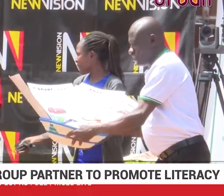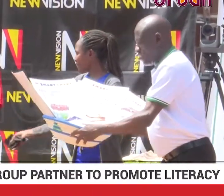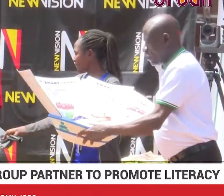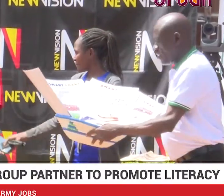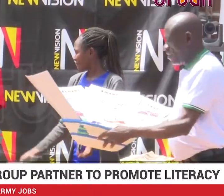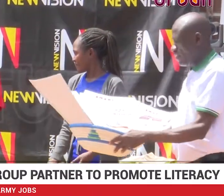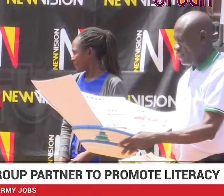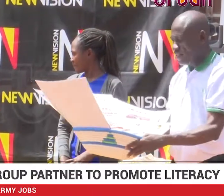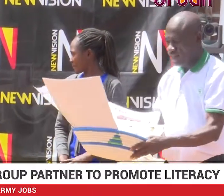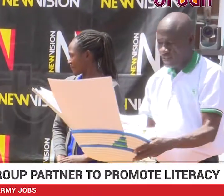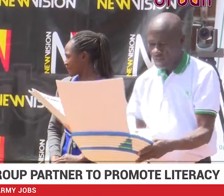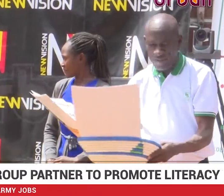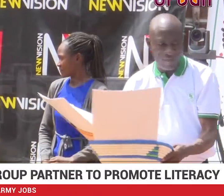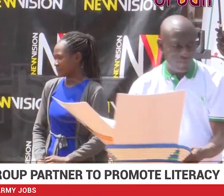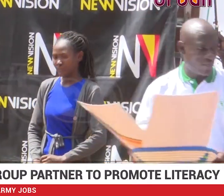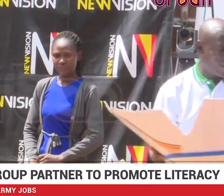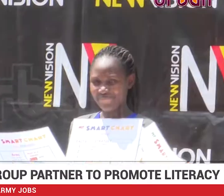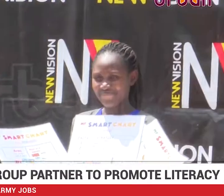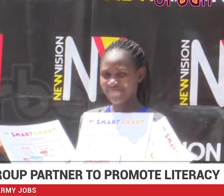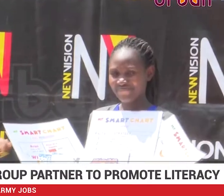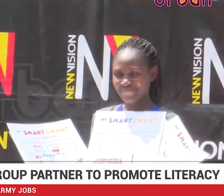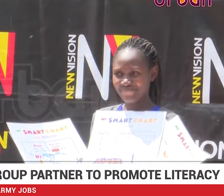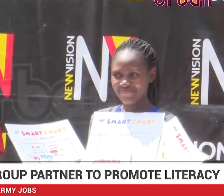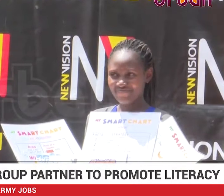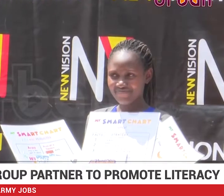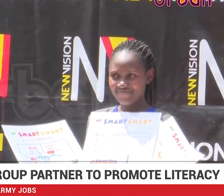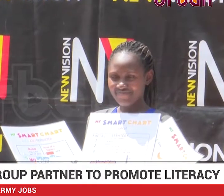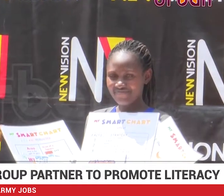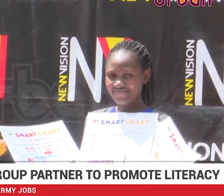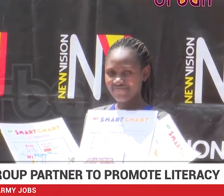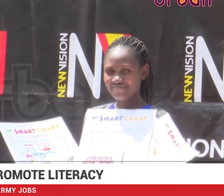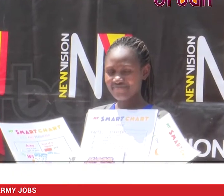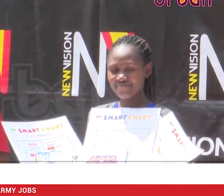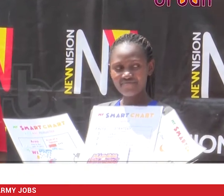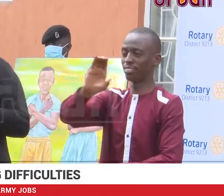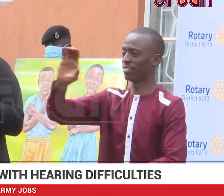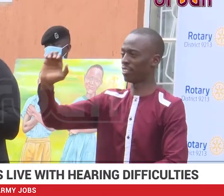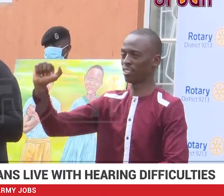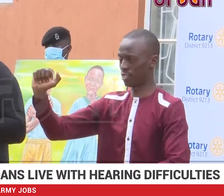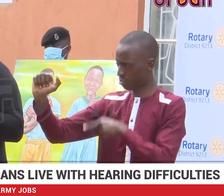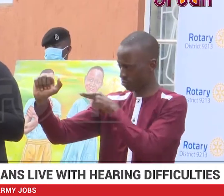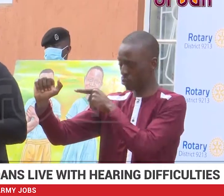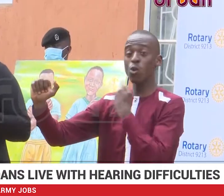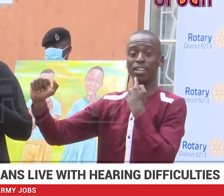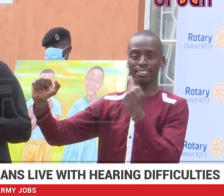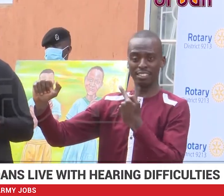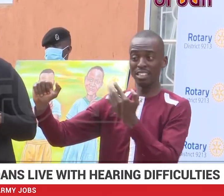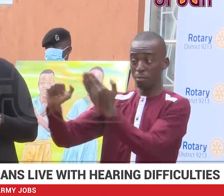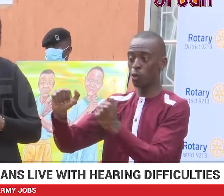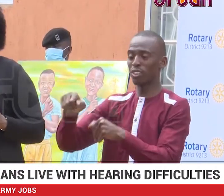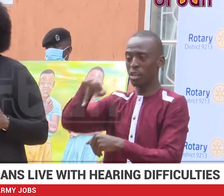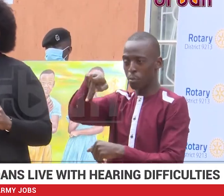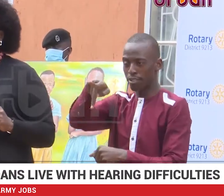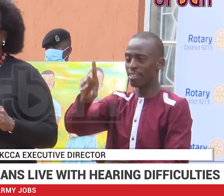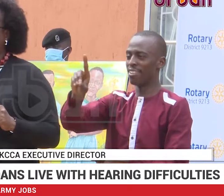access important services like literacy classes for the children, entertainment among others. We are saying because of the parish